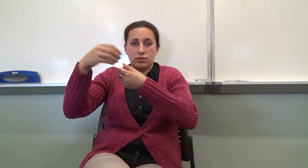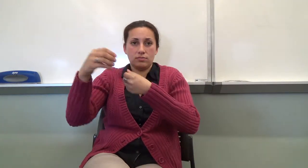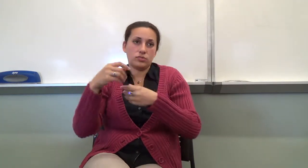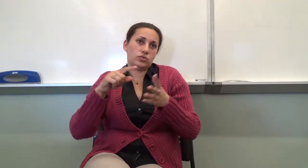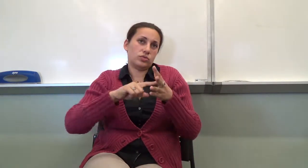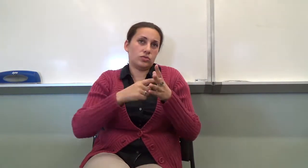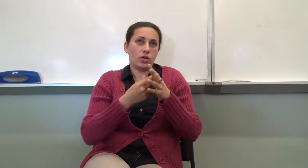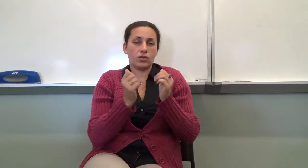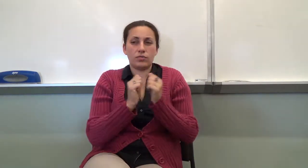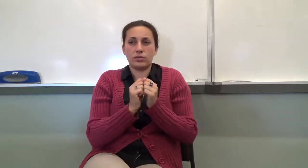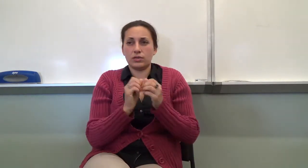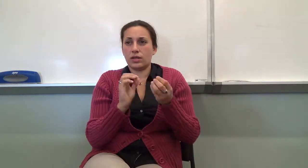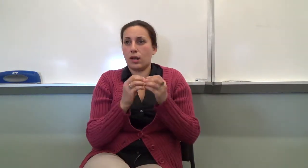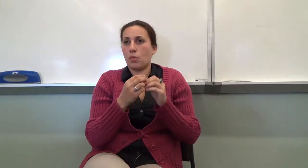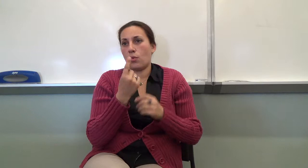like number 1 down here.